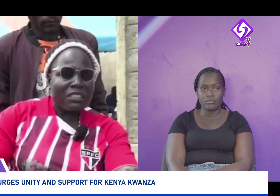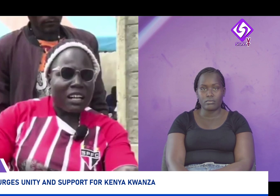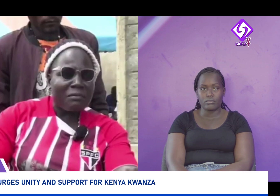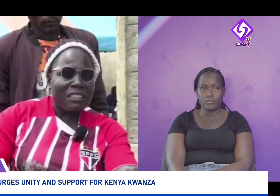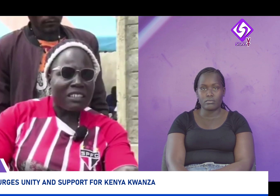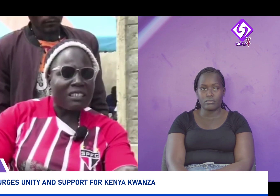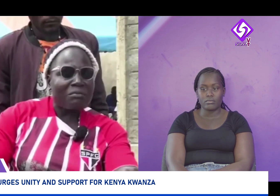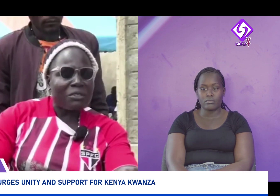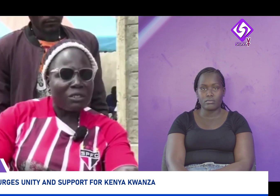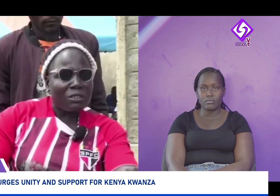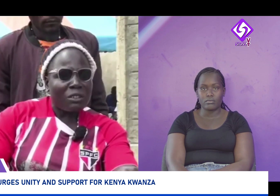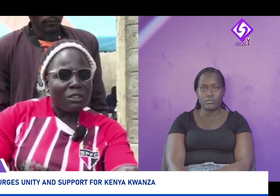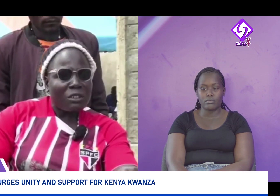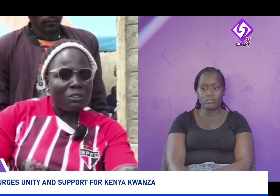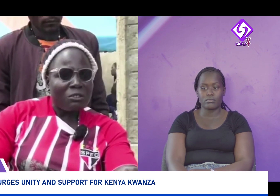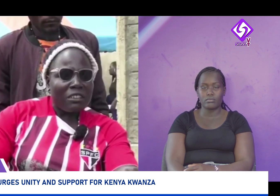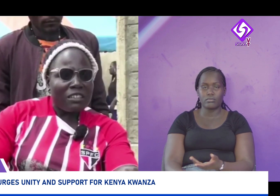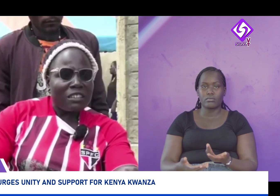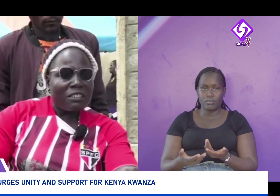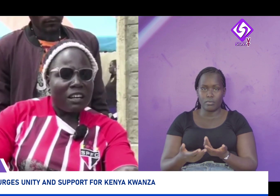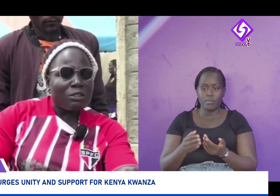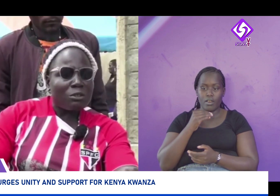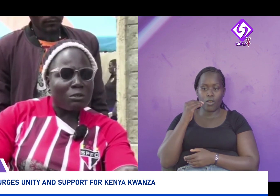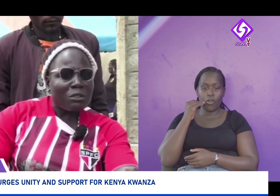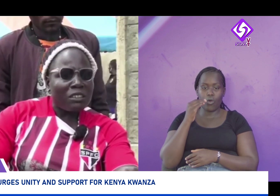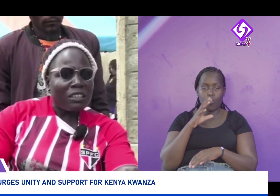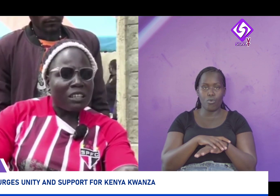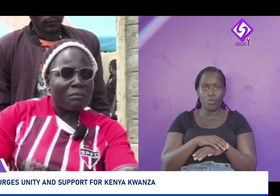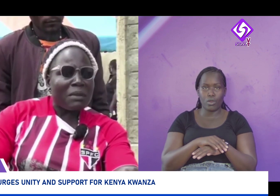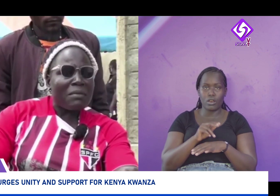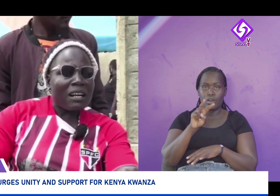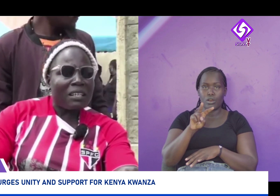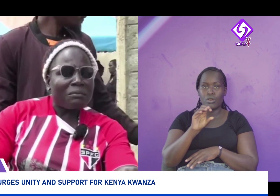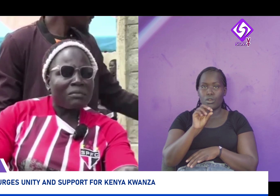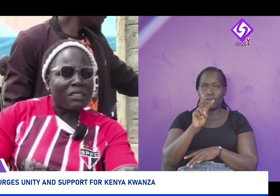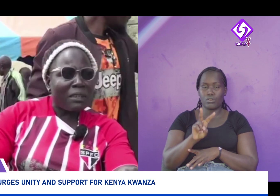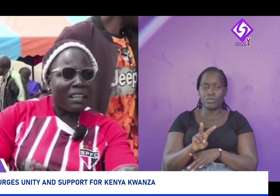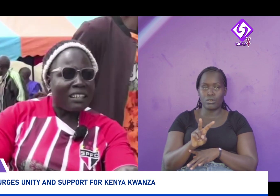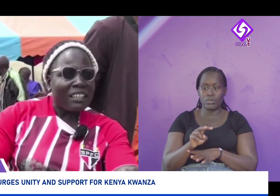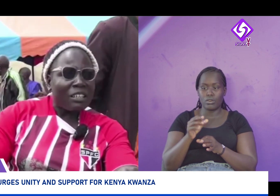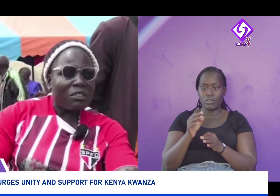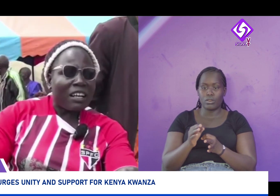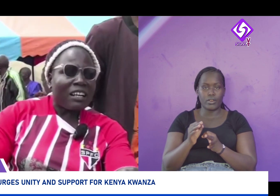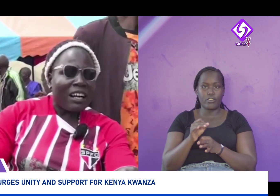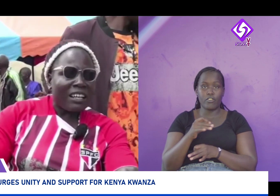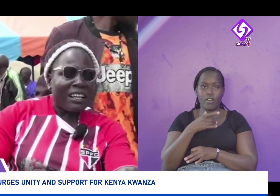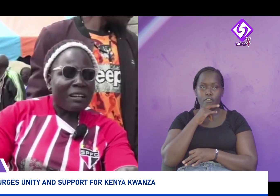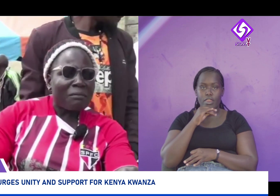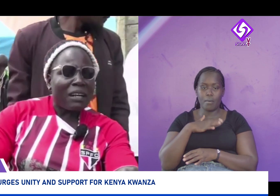Tafuta kama ningali mdogo 2002 kama baba angali mzima, tukang'ang'ana mpaka